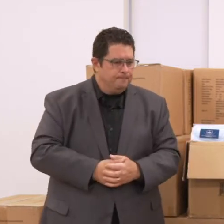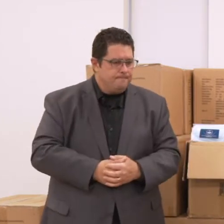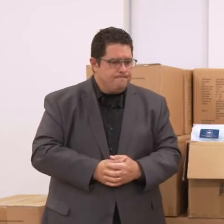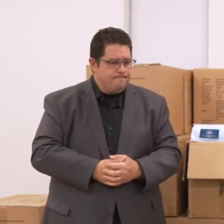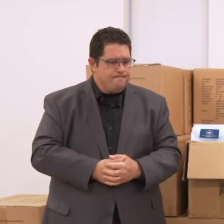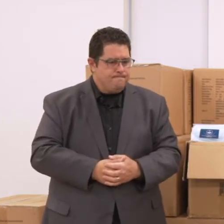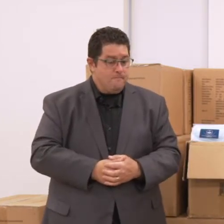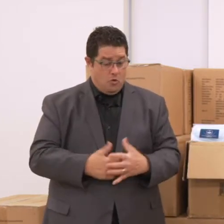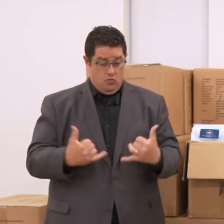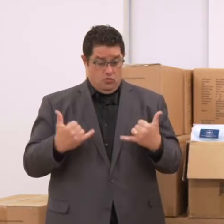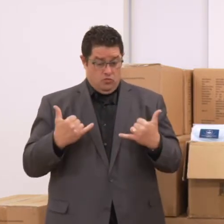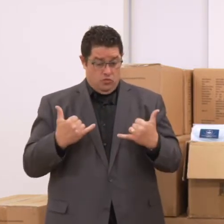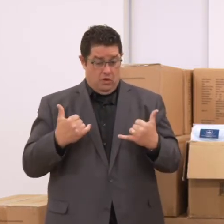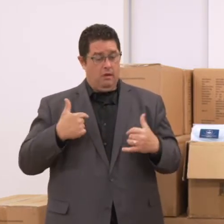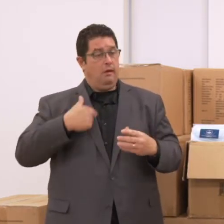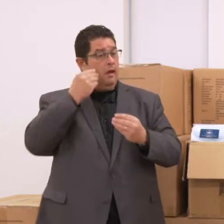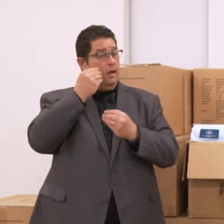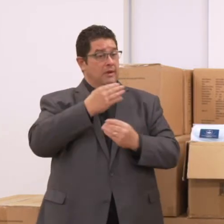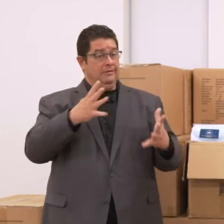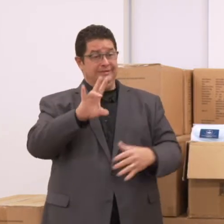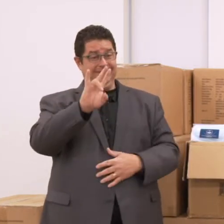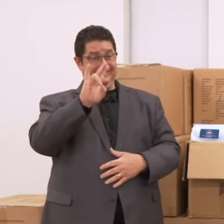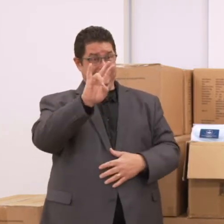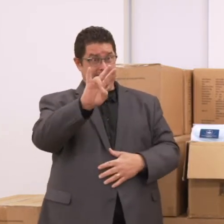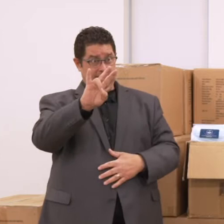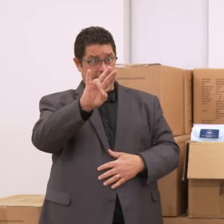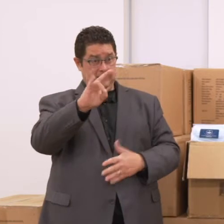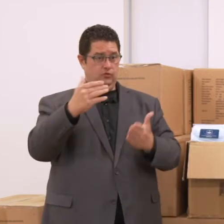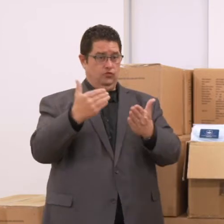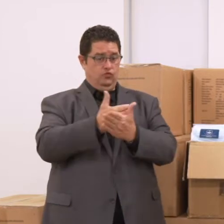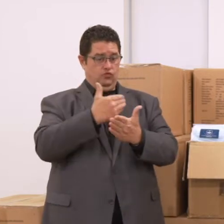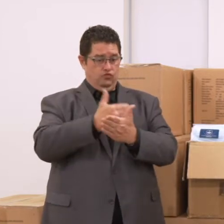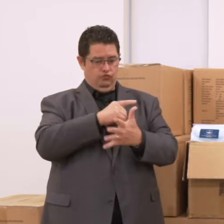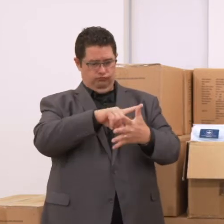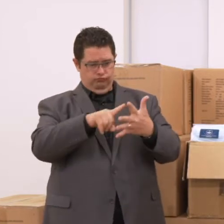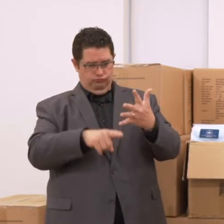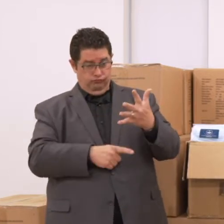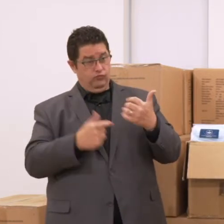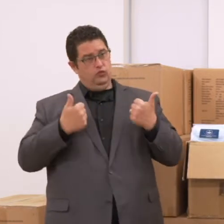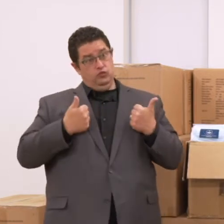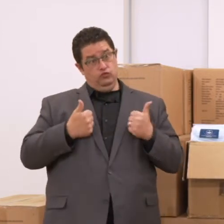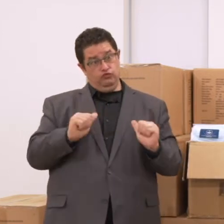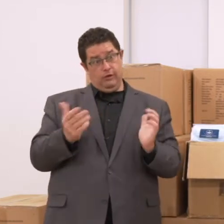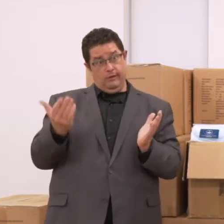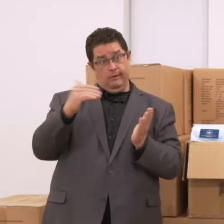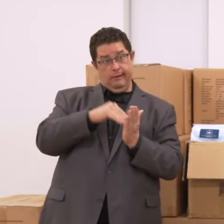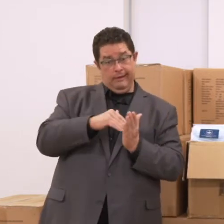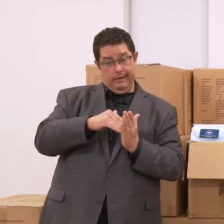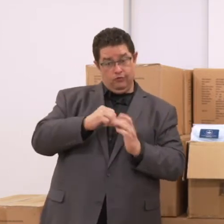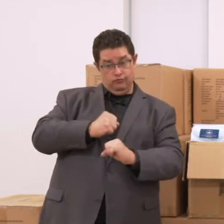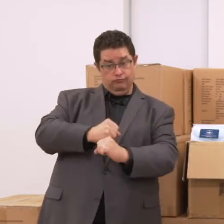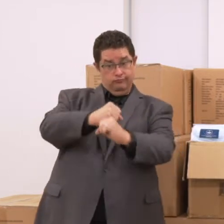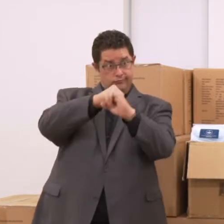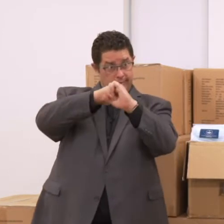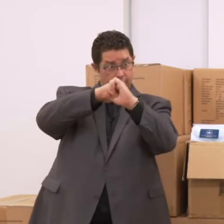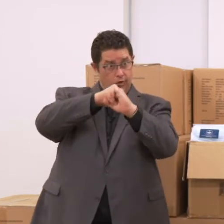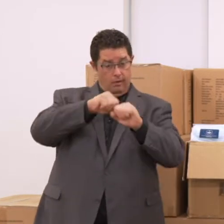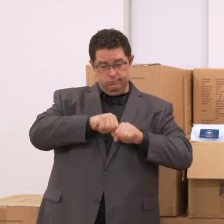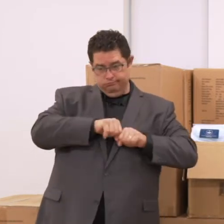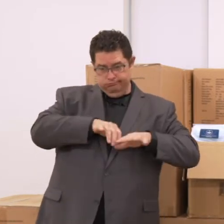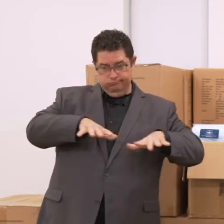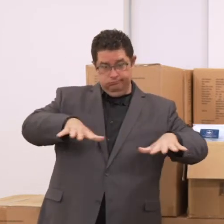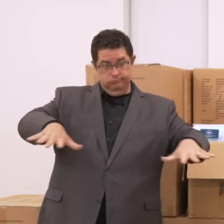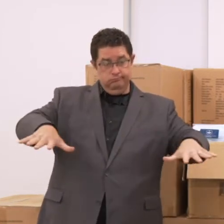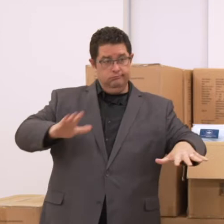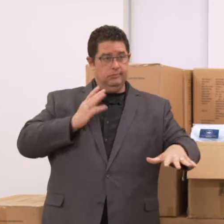So today I'm announcing 7 new initiatives to try and interrupt the pace of the